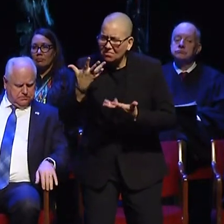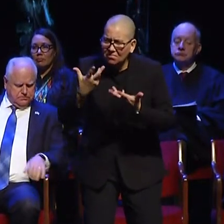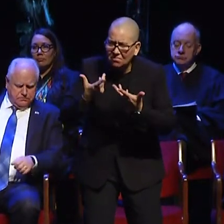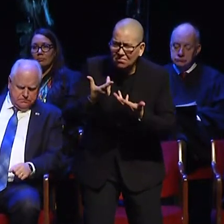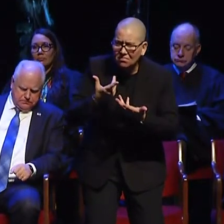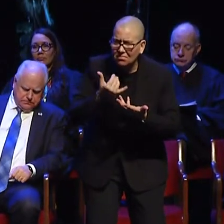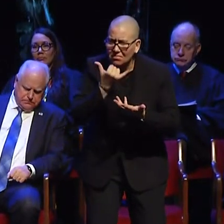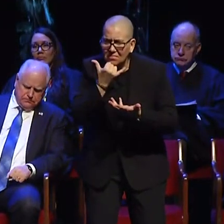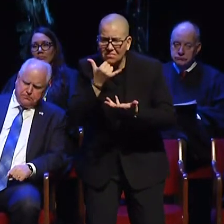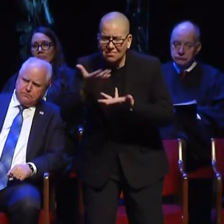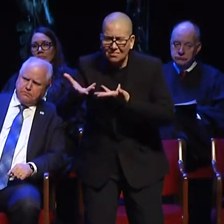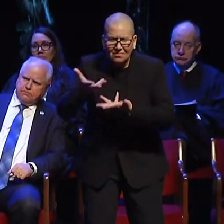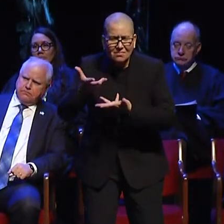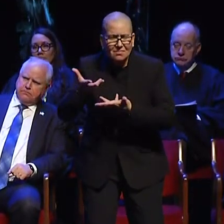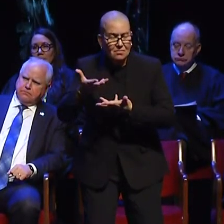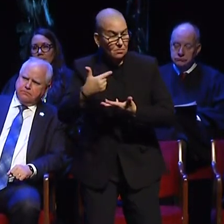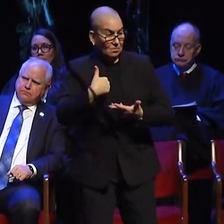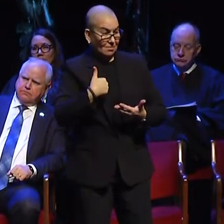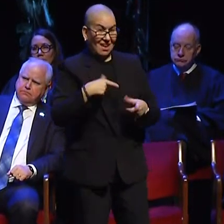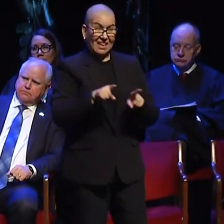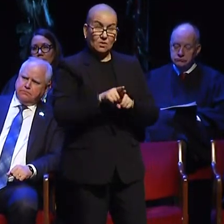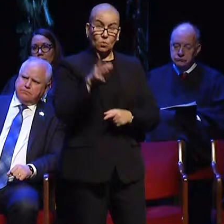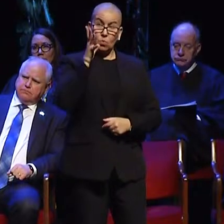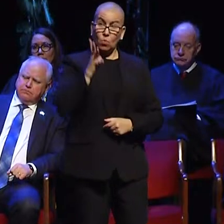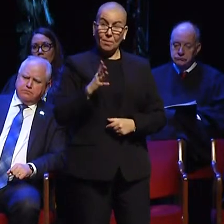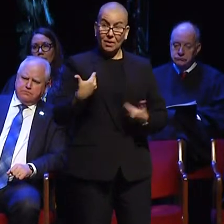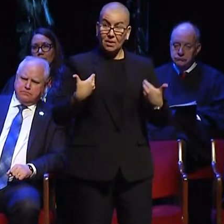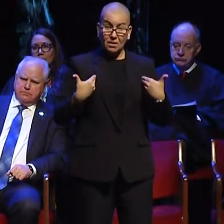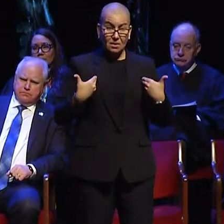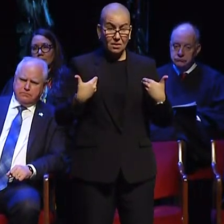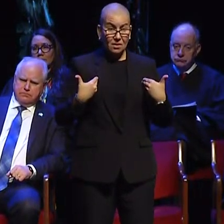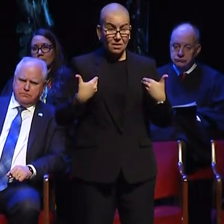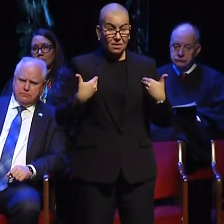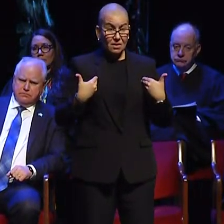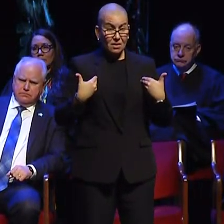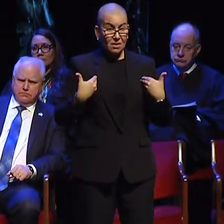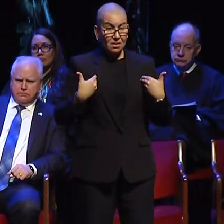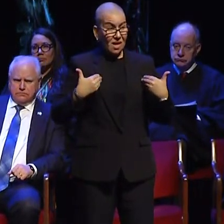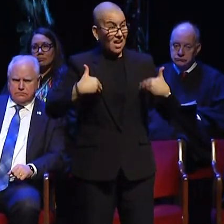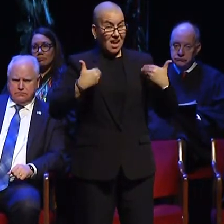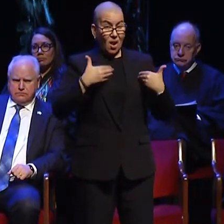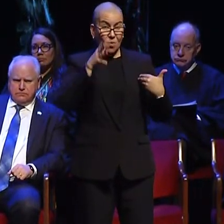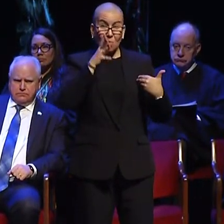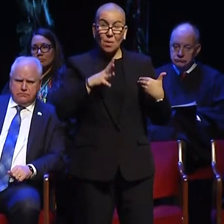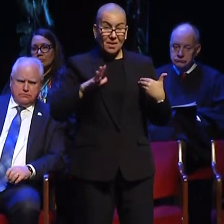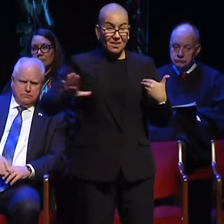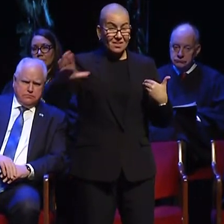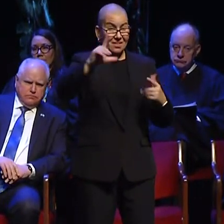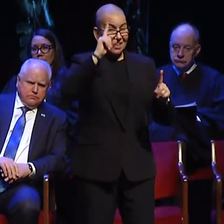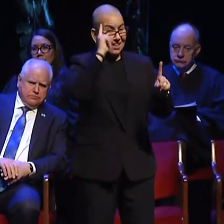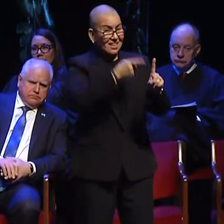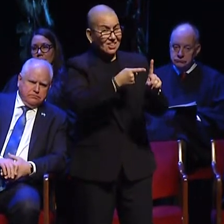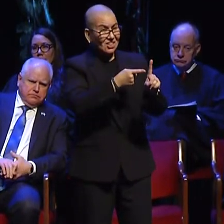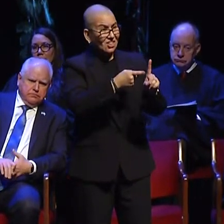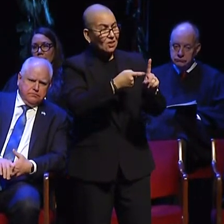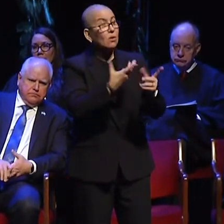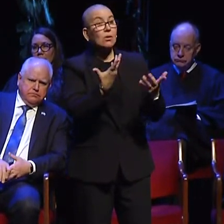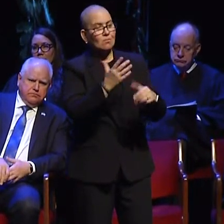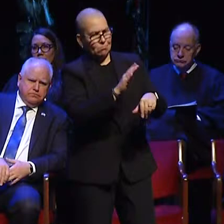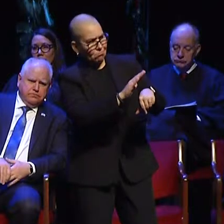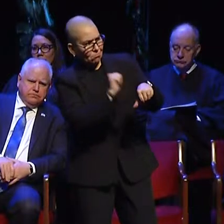and gender-expansive youth who partner with us in the Young Women's Initiative, to hiring consultants with